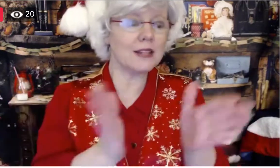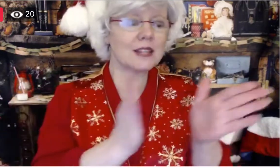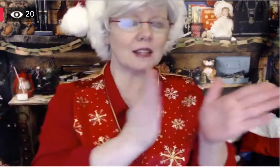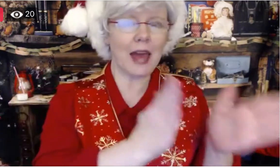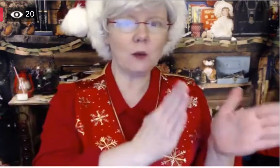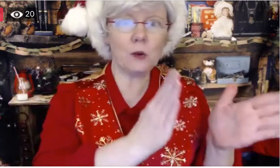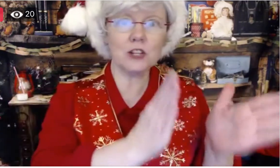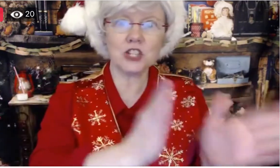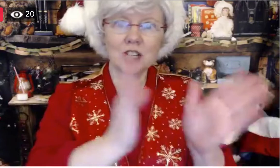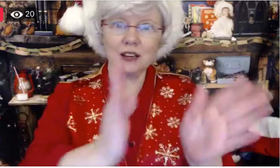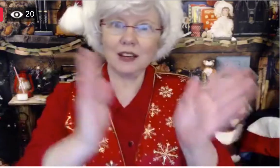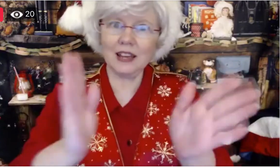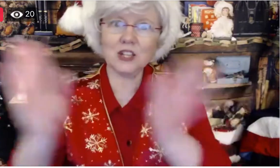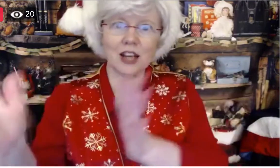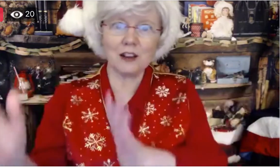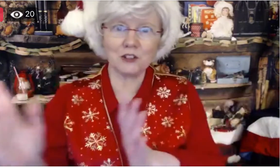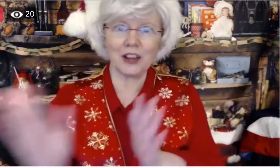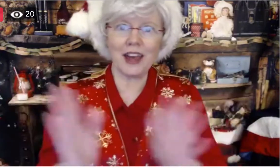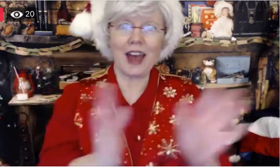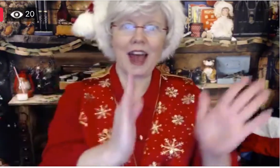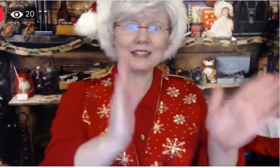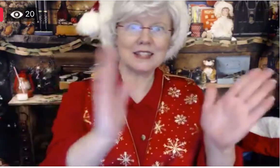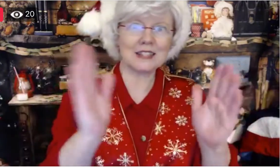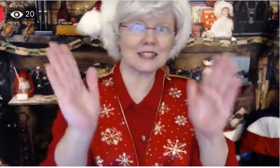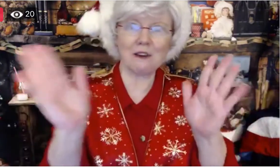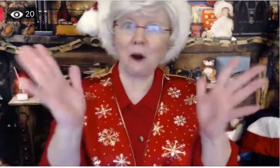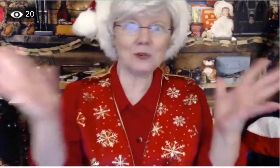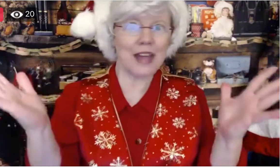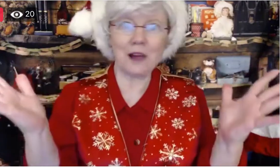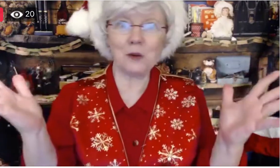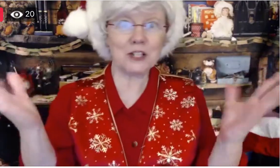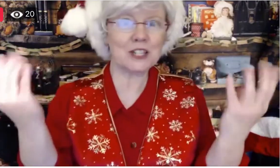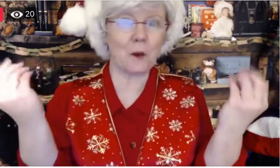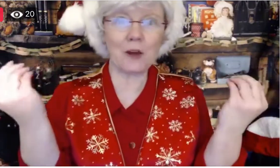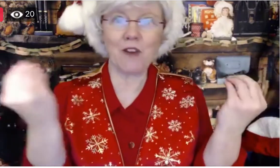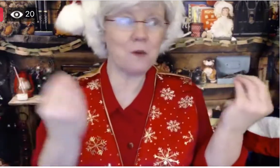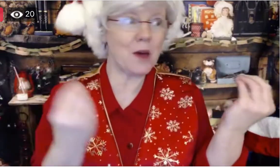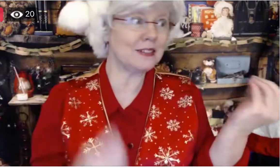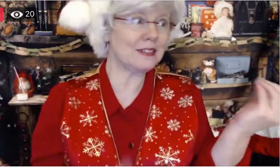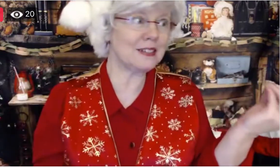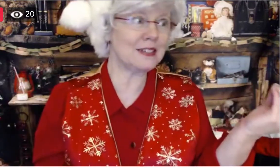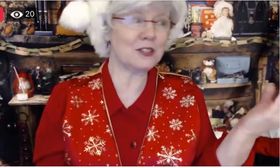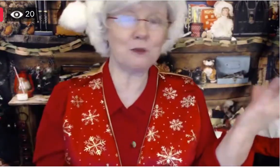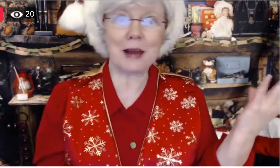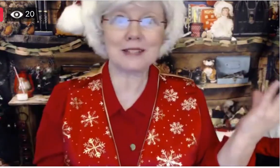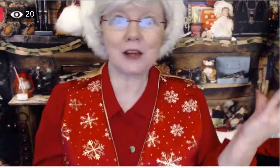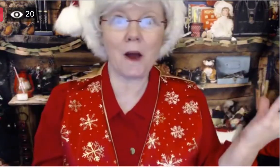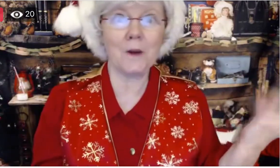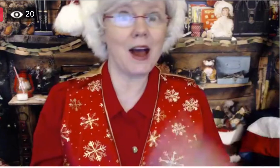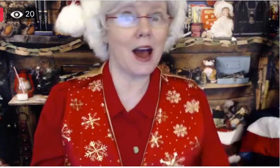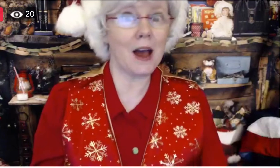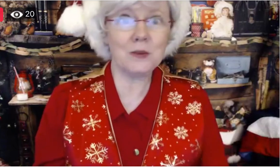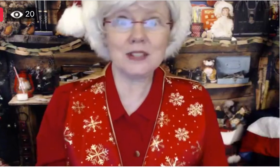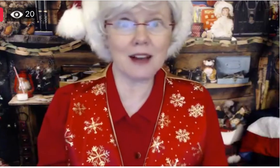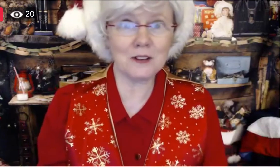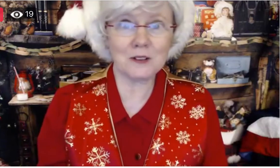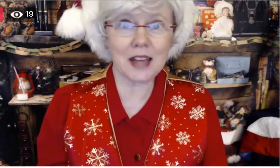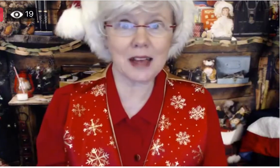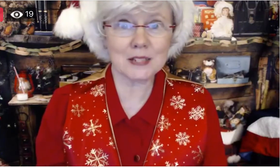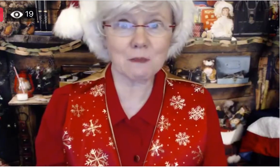a language. Each country has its own language. So if I went to Mexico, I would not understand